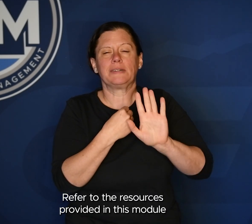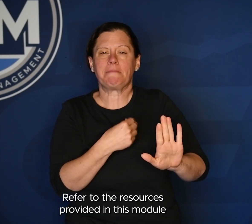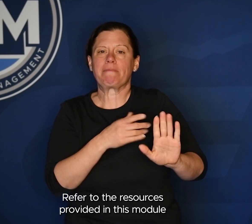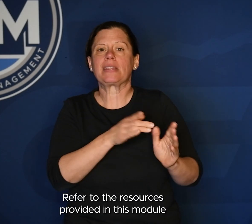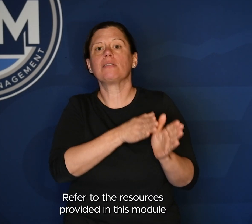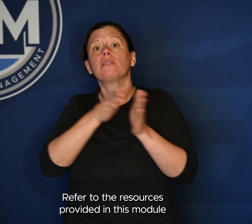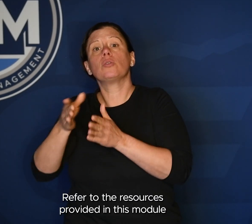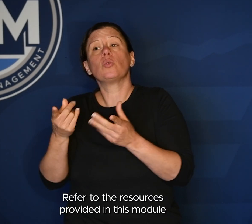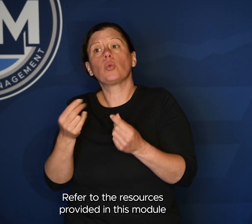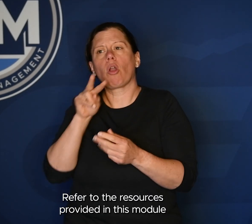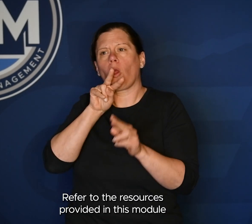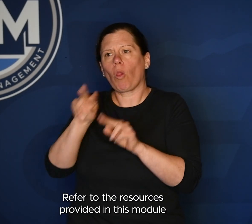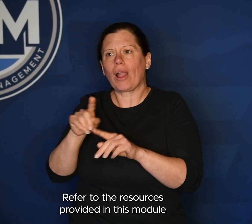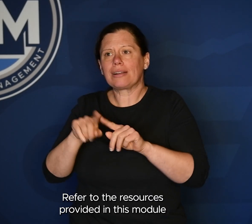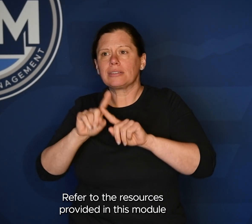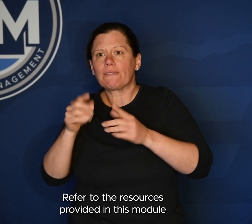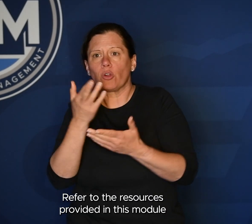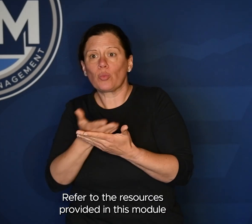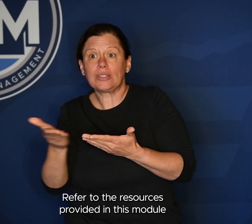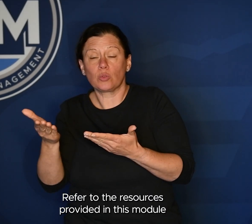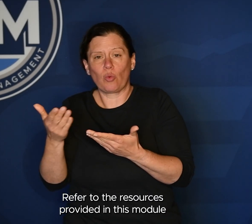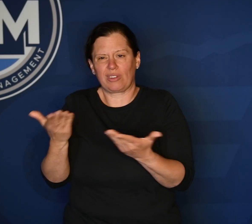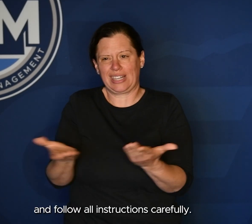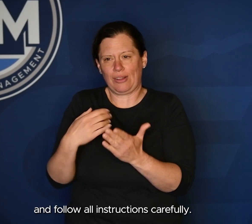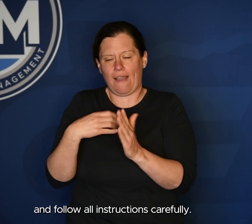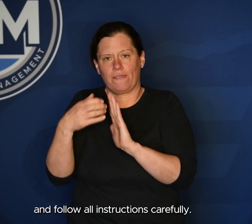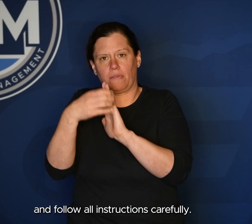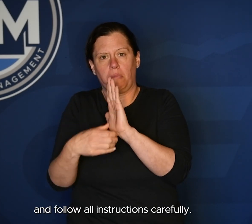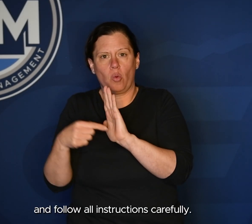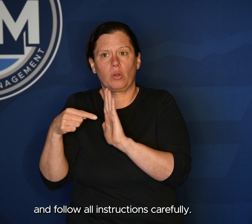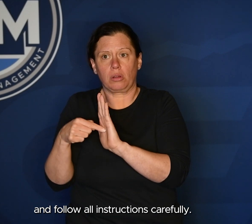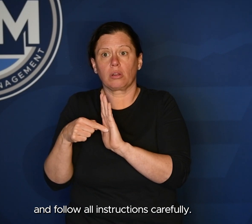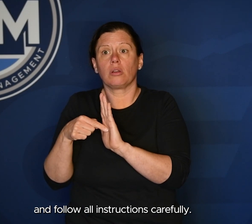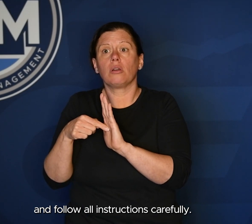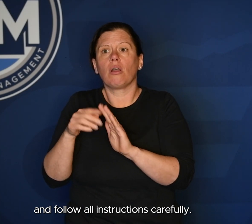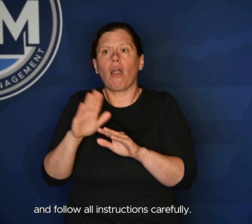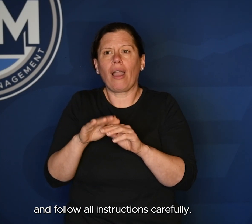Refer to the resources provided in this module and follow all instructions carefully.